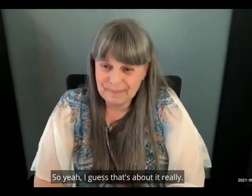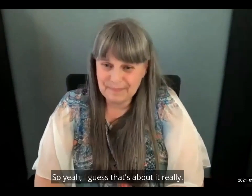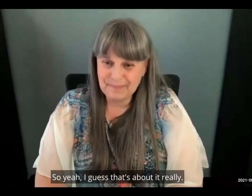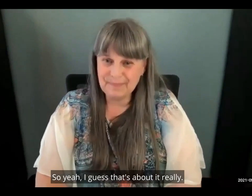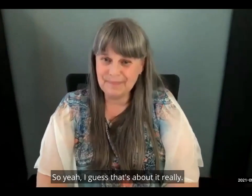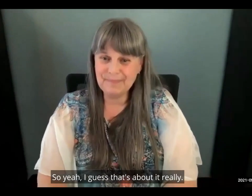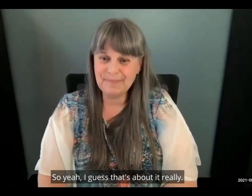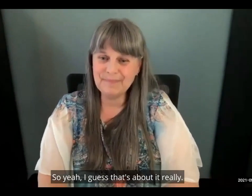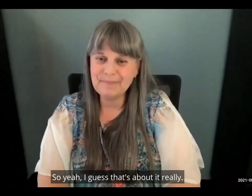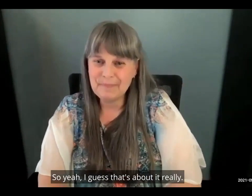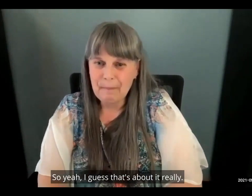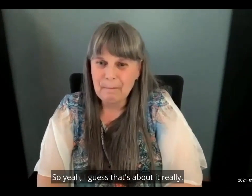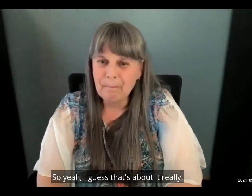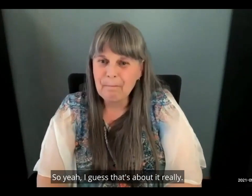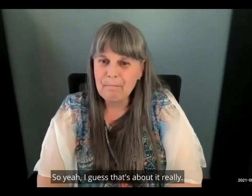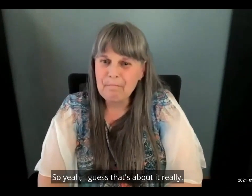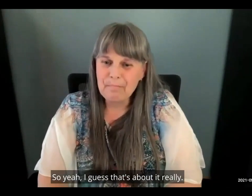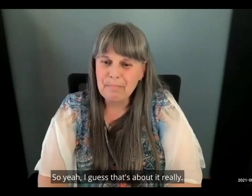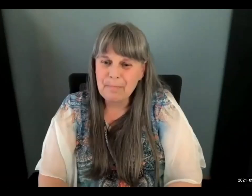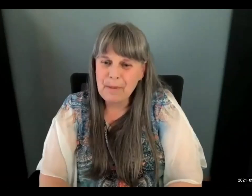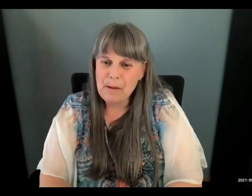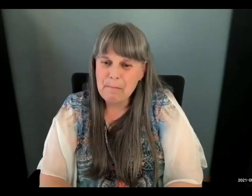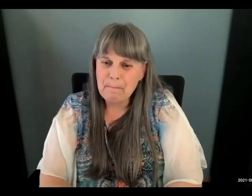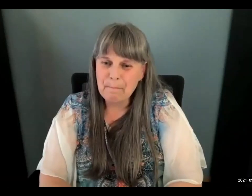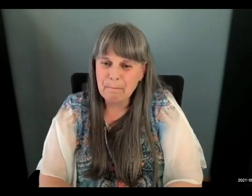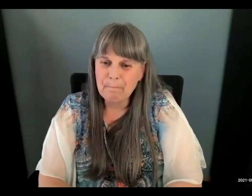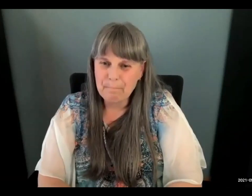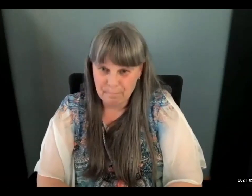So yeah, I guess that's about it, really.